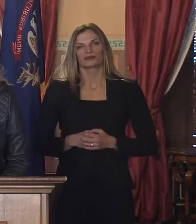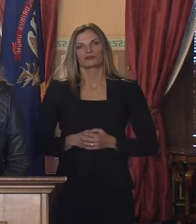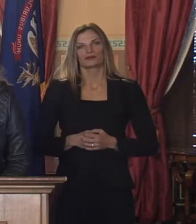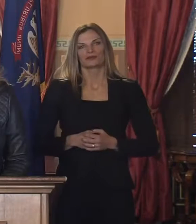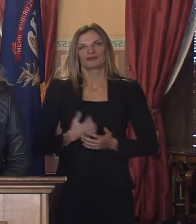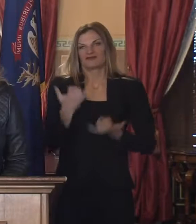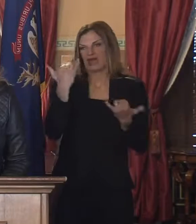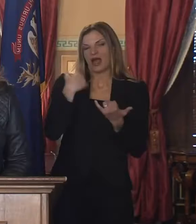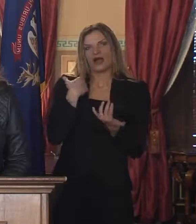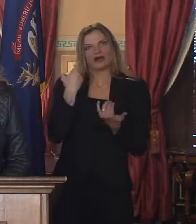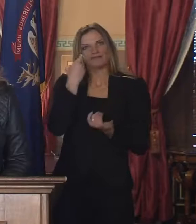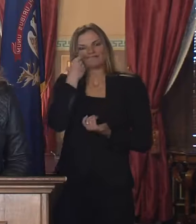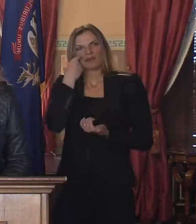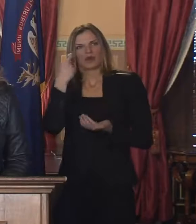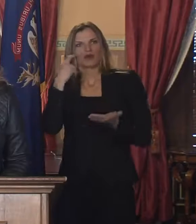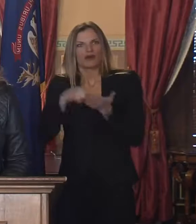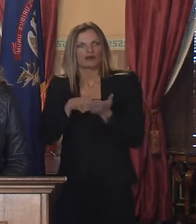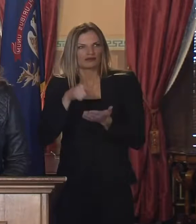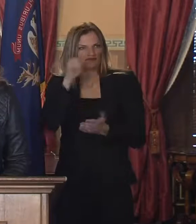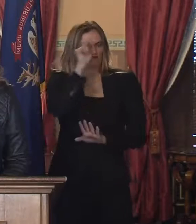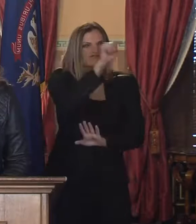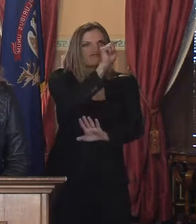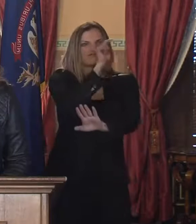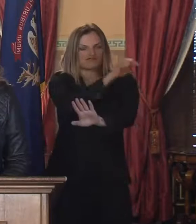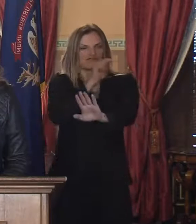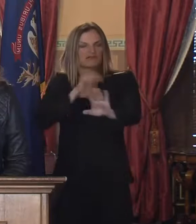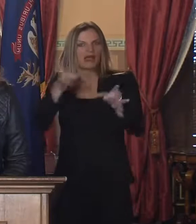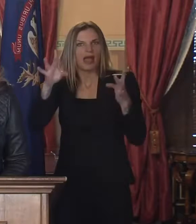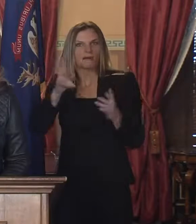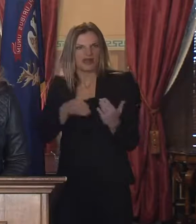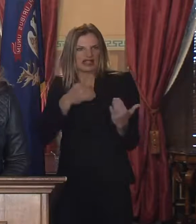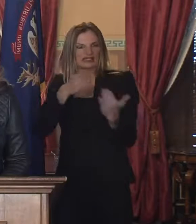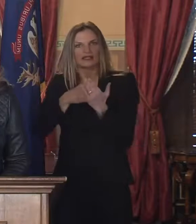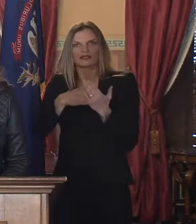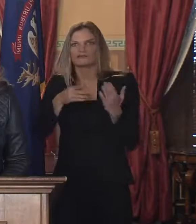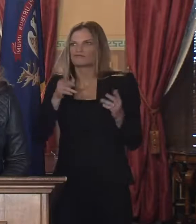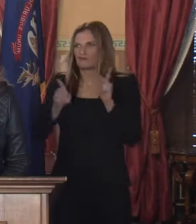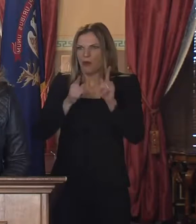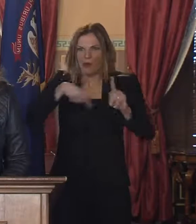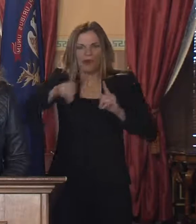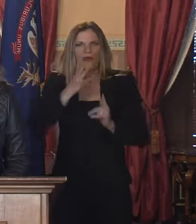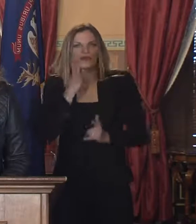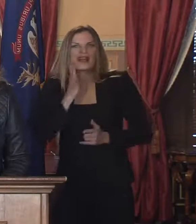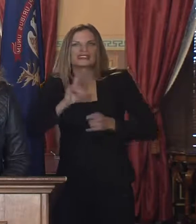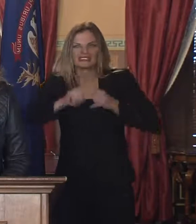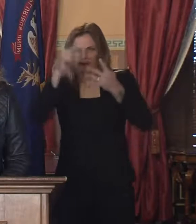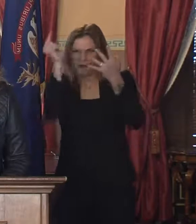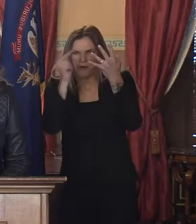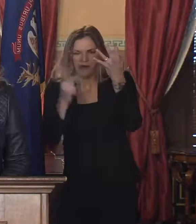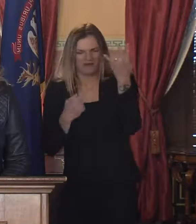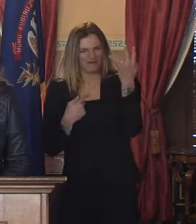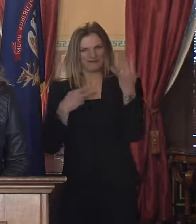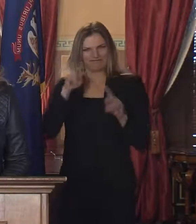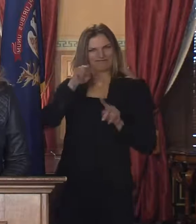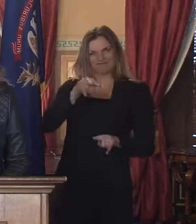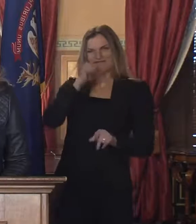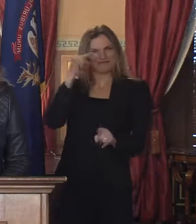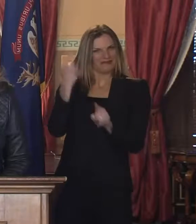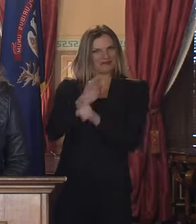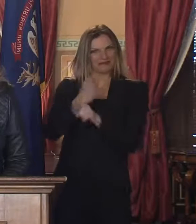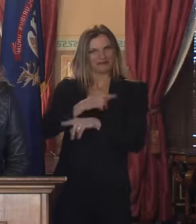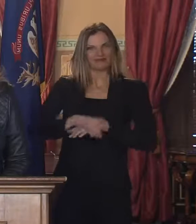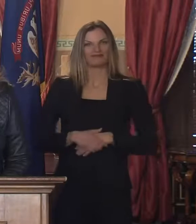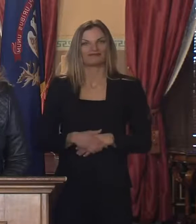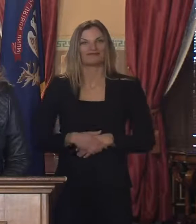disturbing recurrence of bigotry and violence. Then Reagan sent a direct message to those